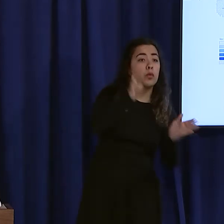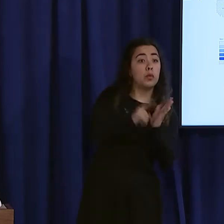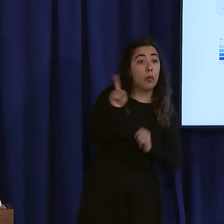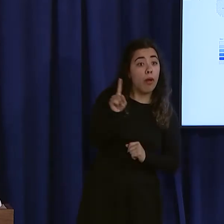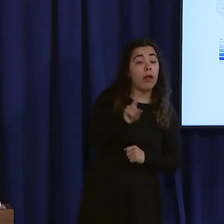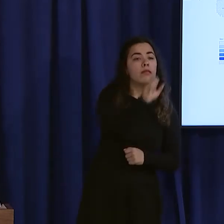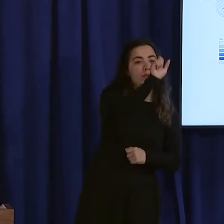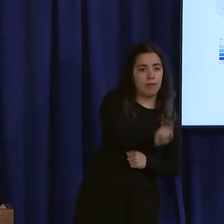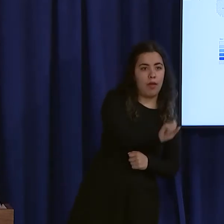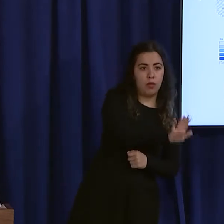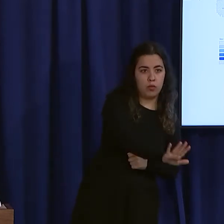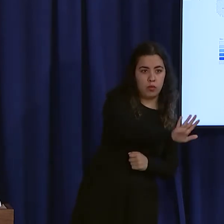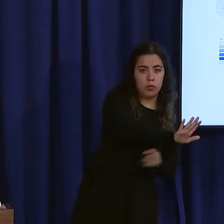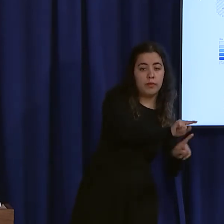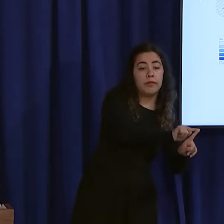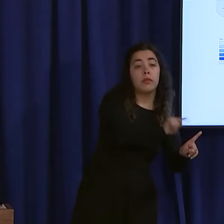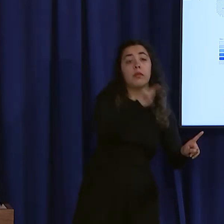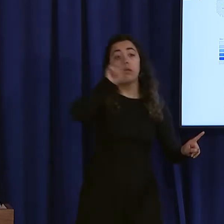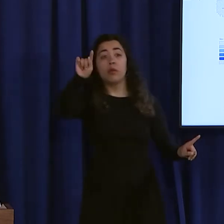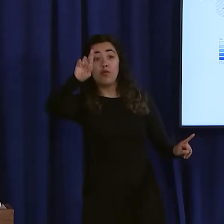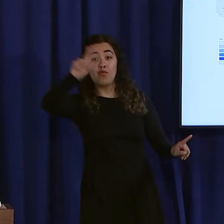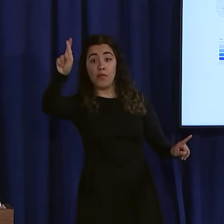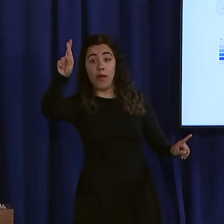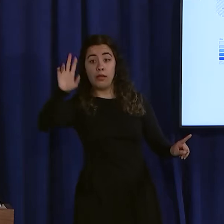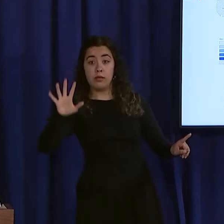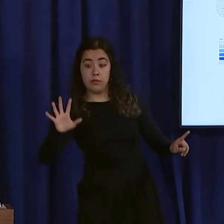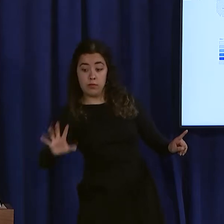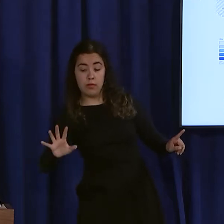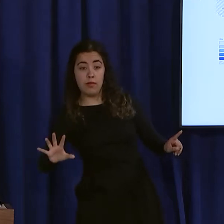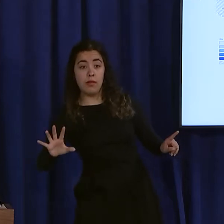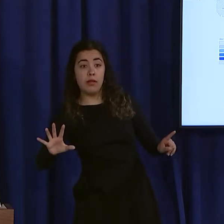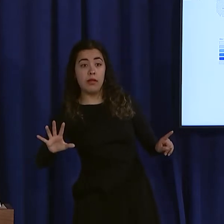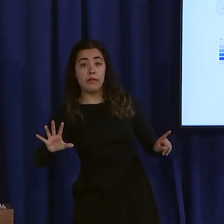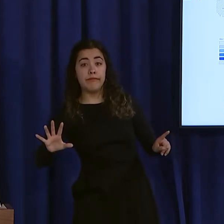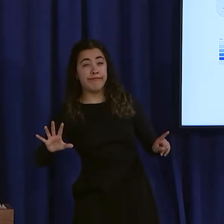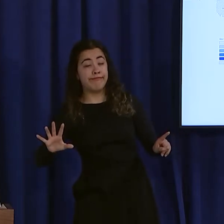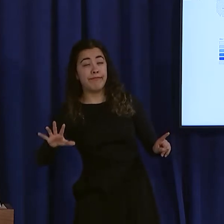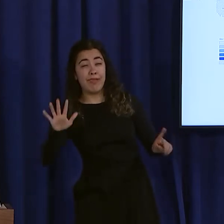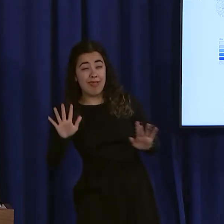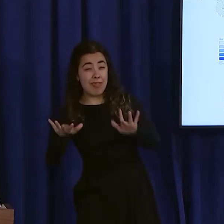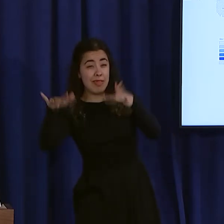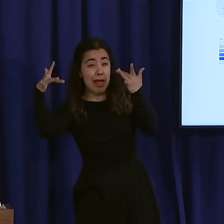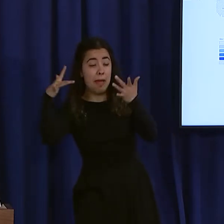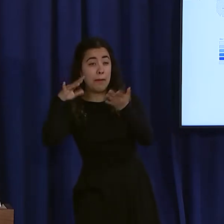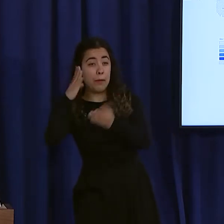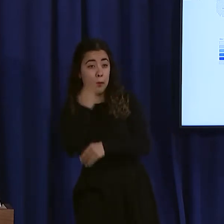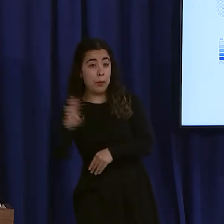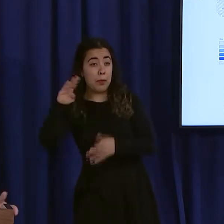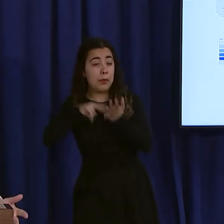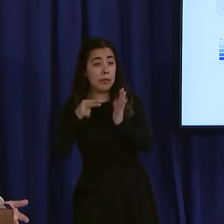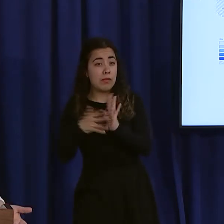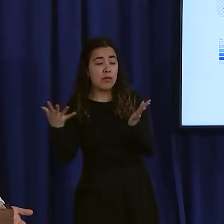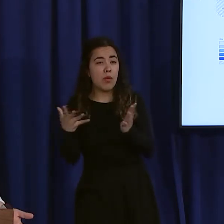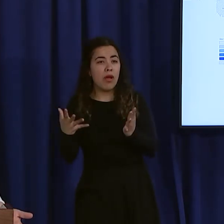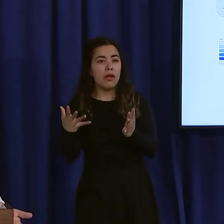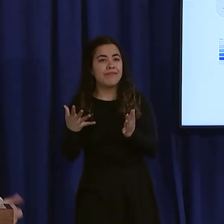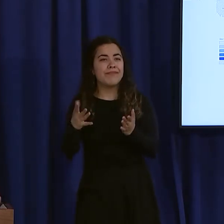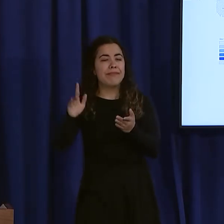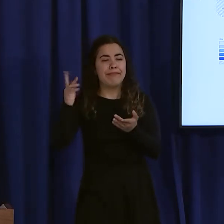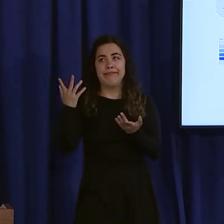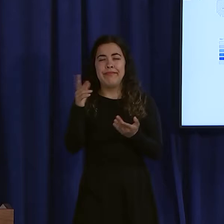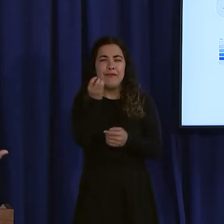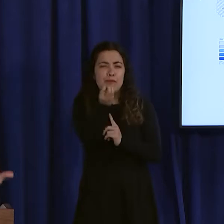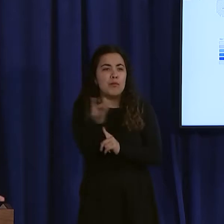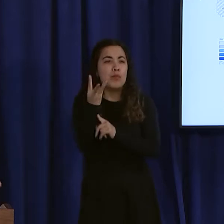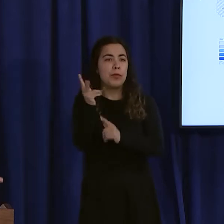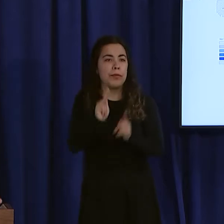side. And then on the right side, the lightest blue represents the areas with the lowest vaccination rates. So you can see that the parts of the city